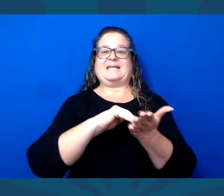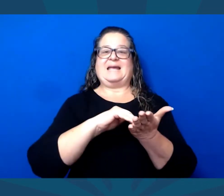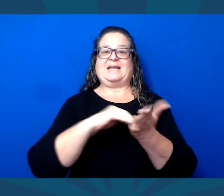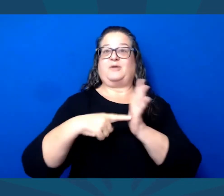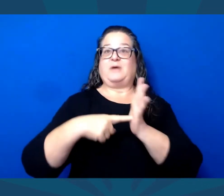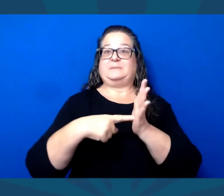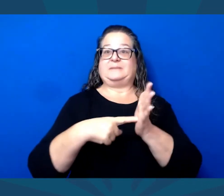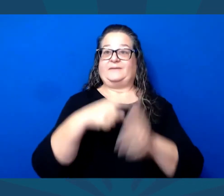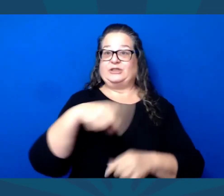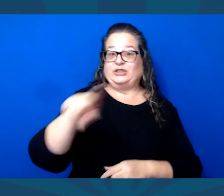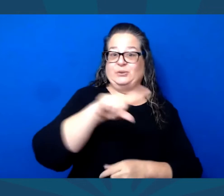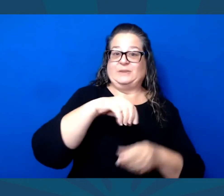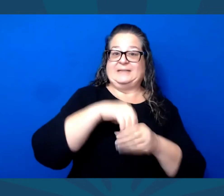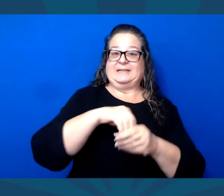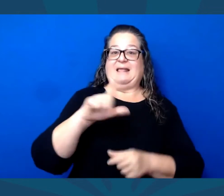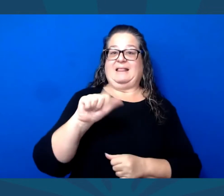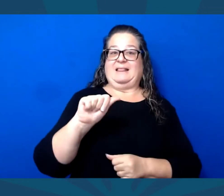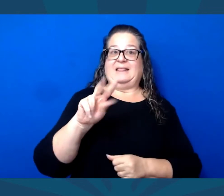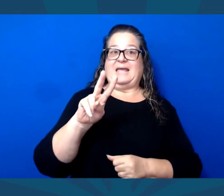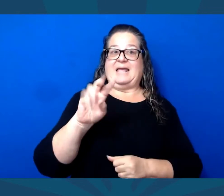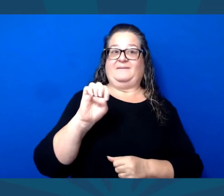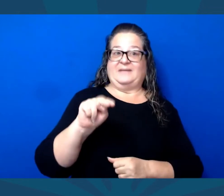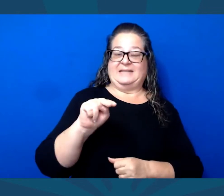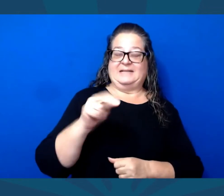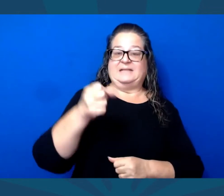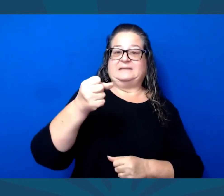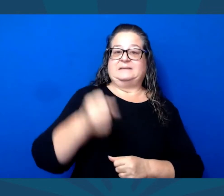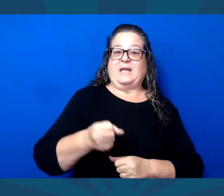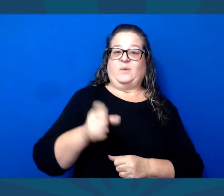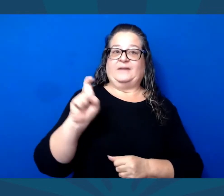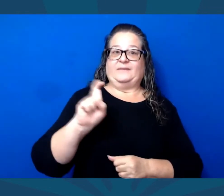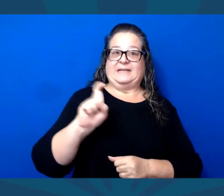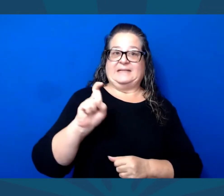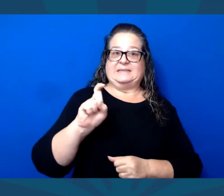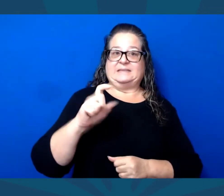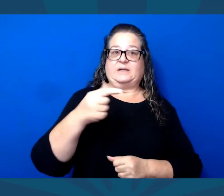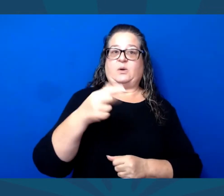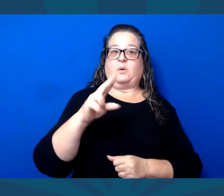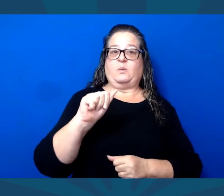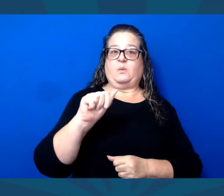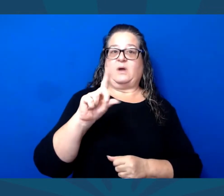Marin is ready to stand on the front lines once again to represent you in Laveen,